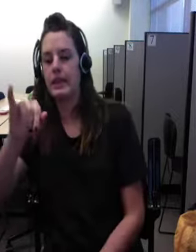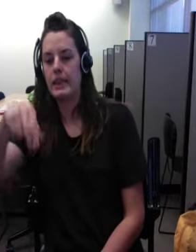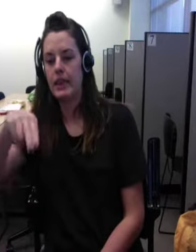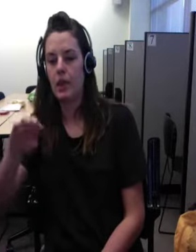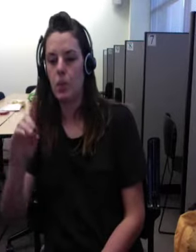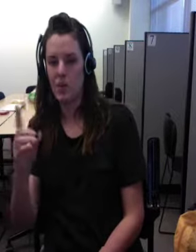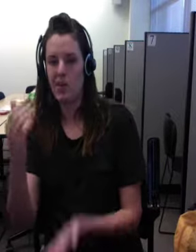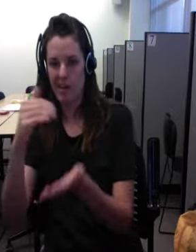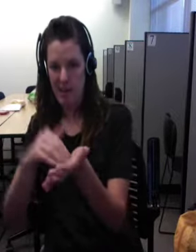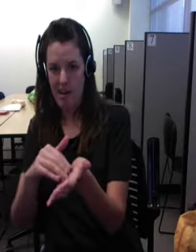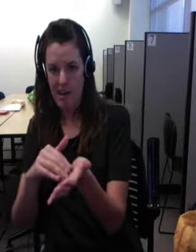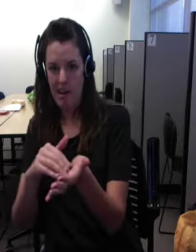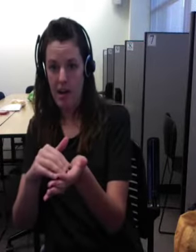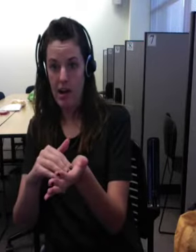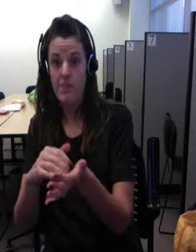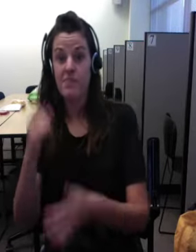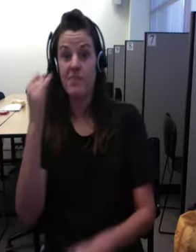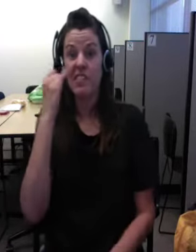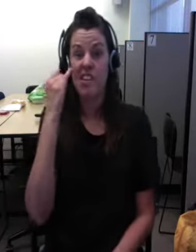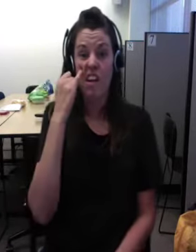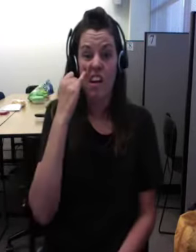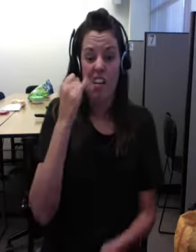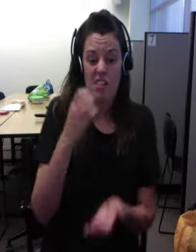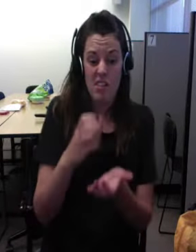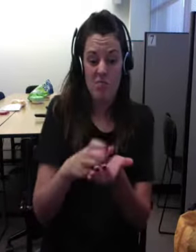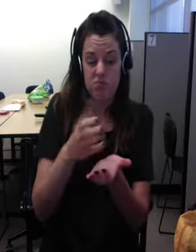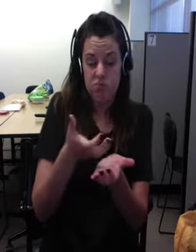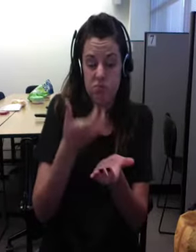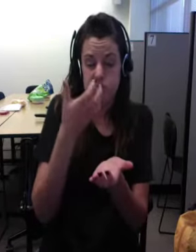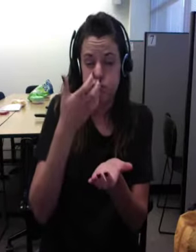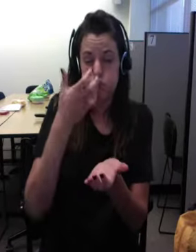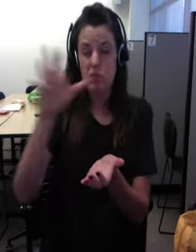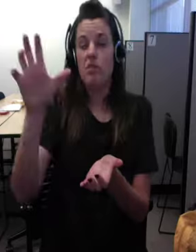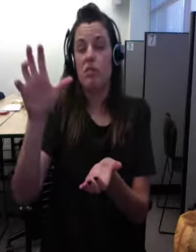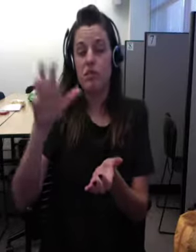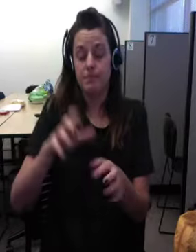When water evaporates into water vapor, it becomes a gas.